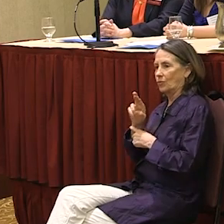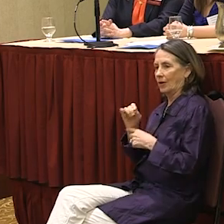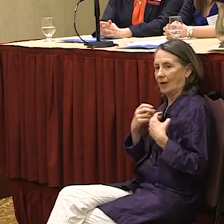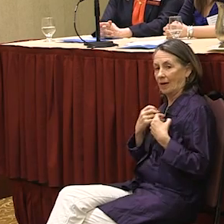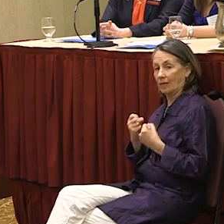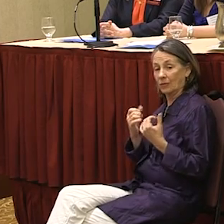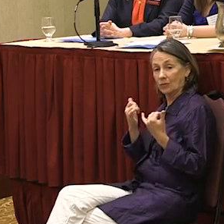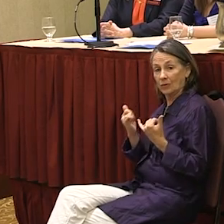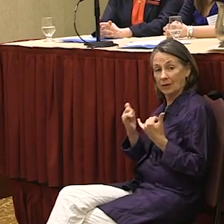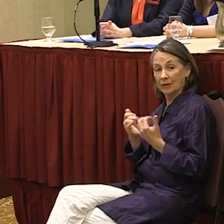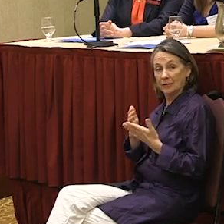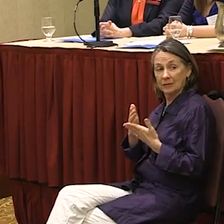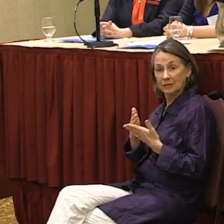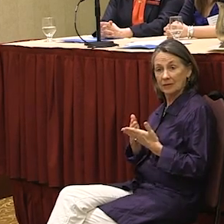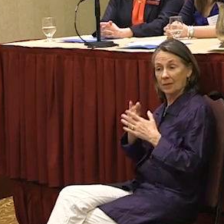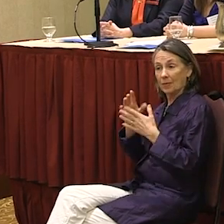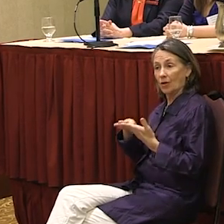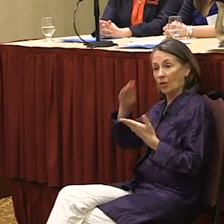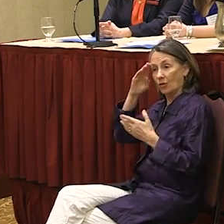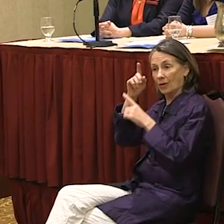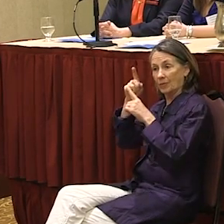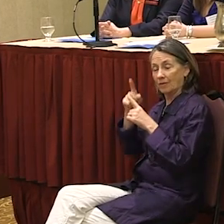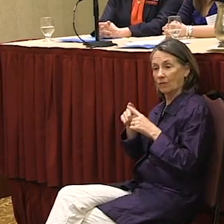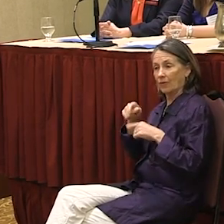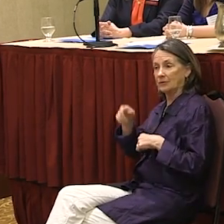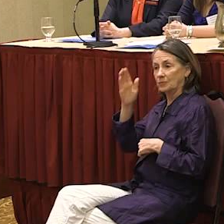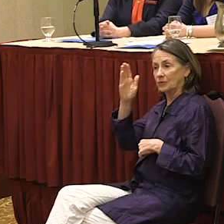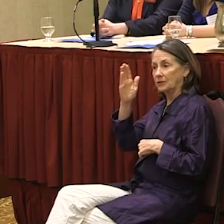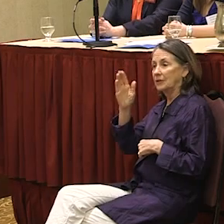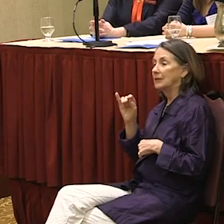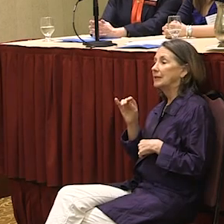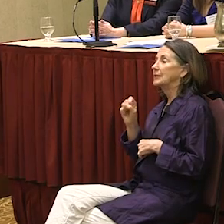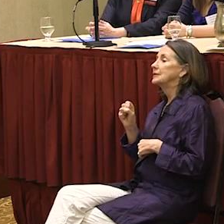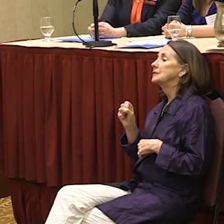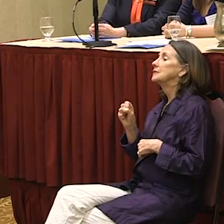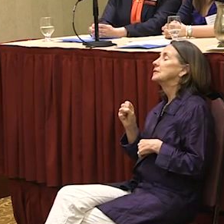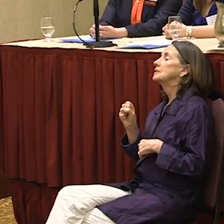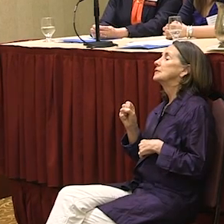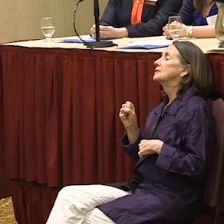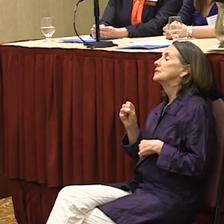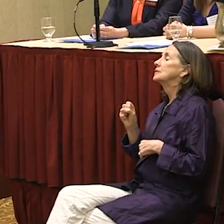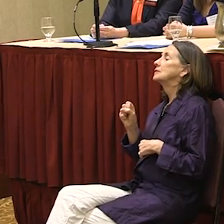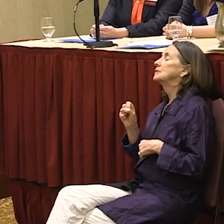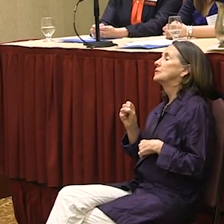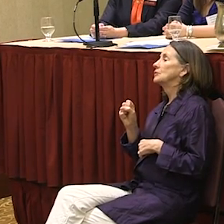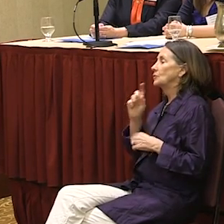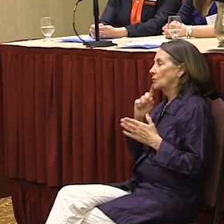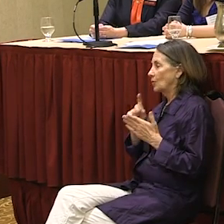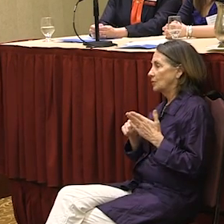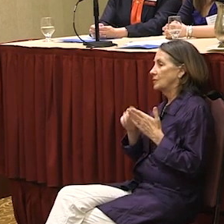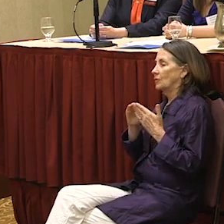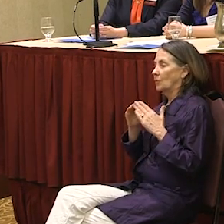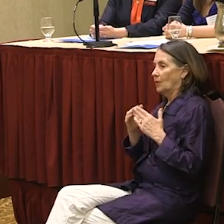Today, some of the learning objective for this presentation is to know what the community health network